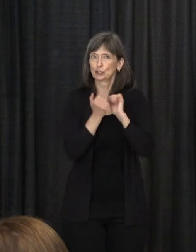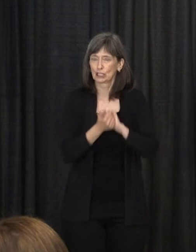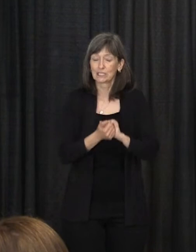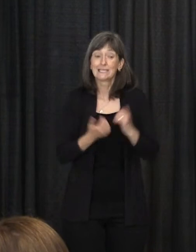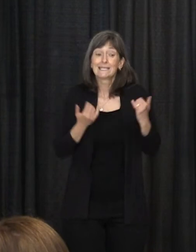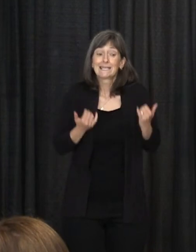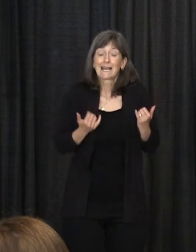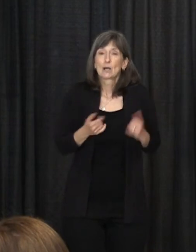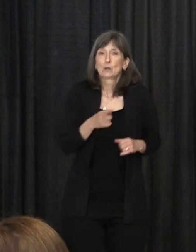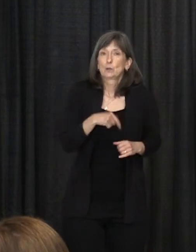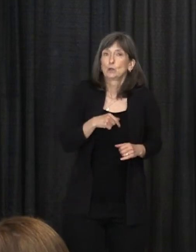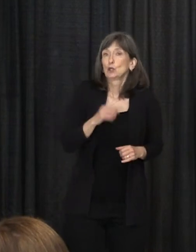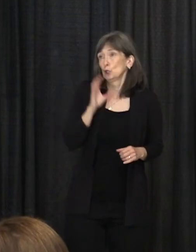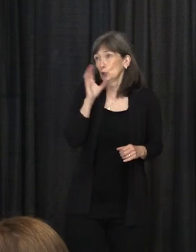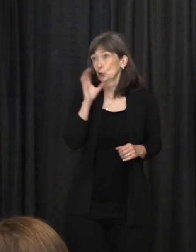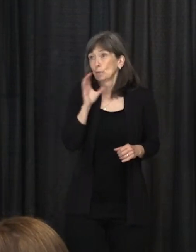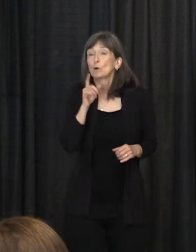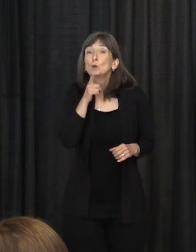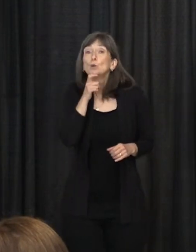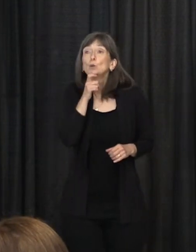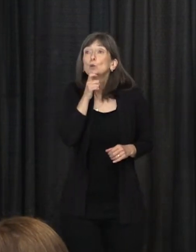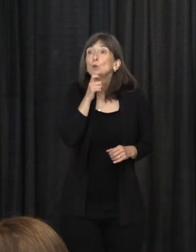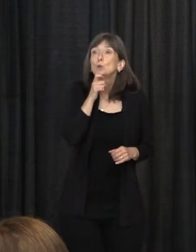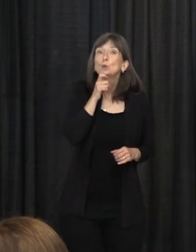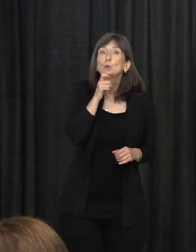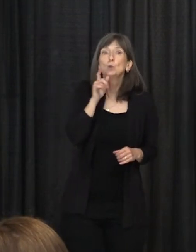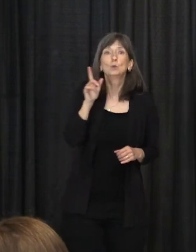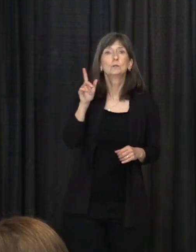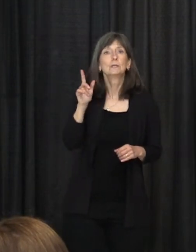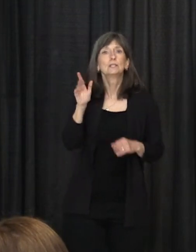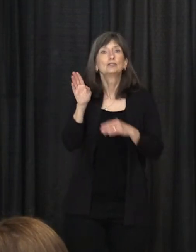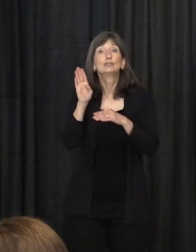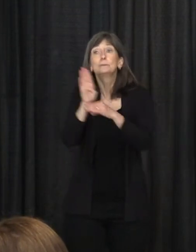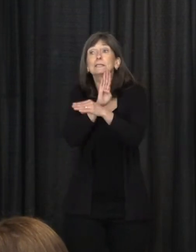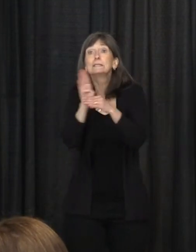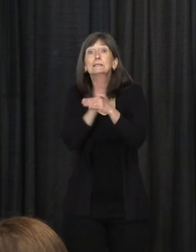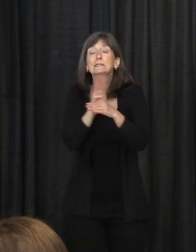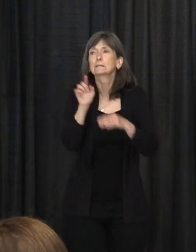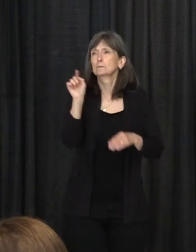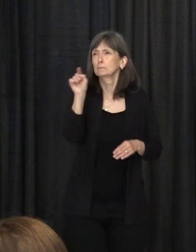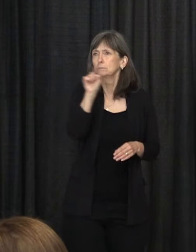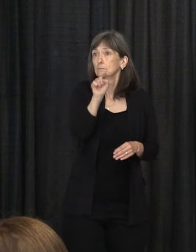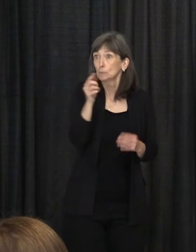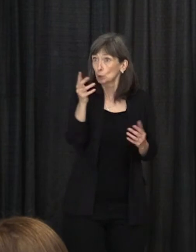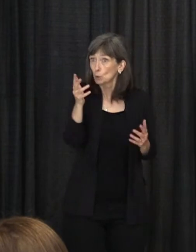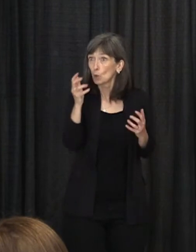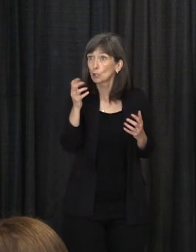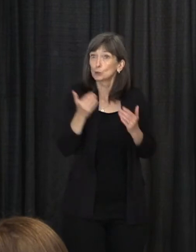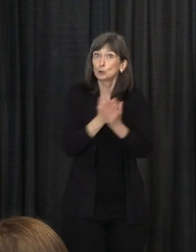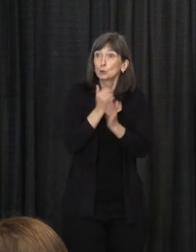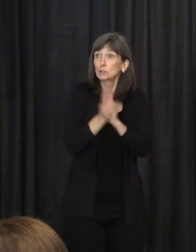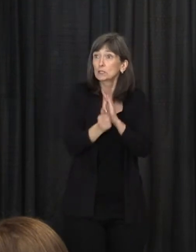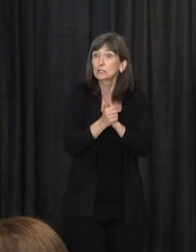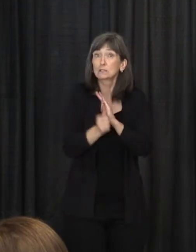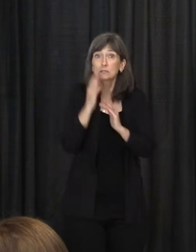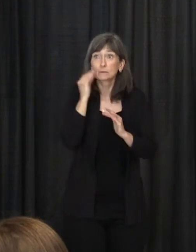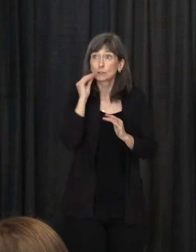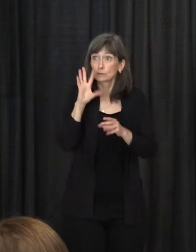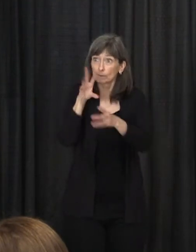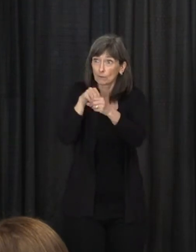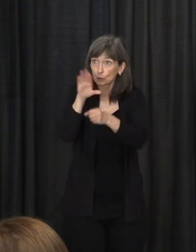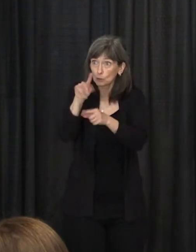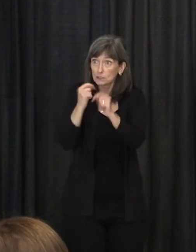to actively seek out employers who would like to have new talents, new skills into their